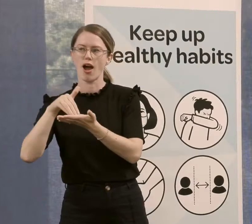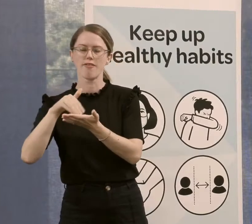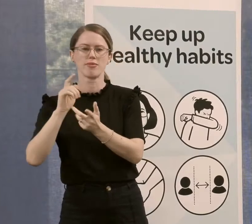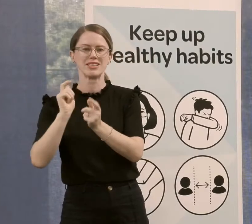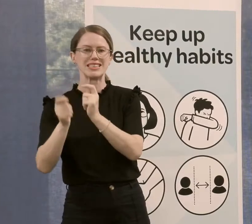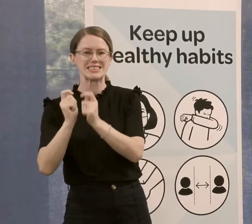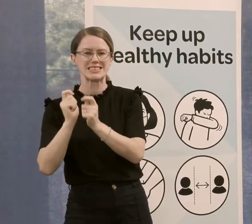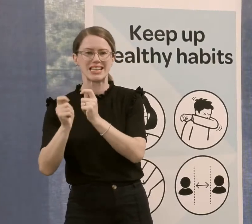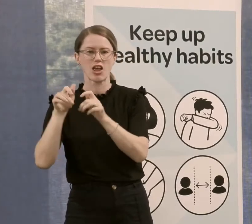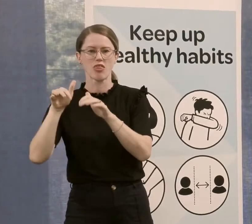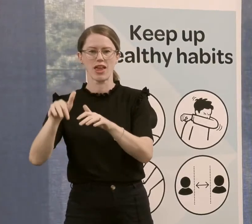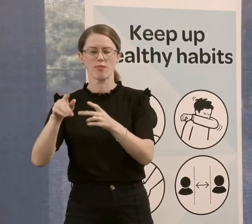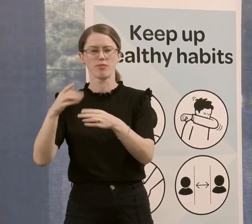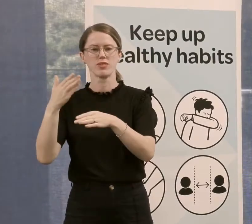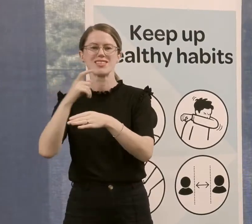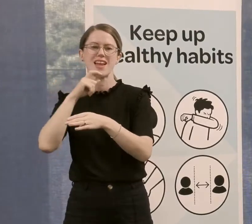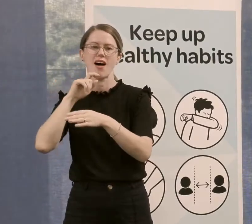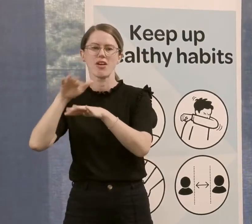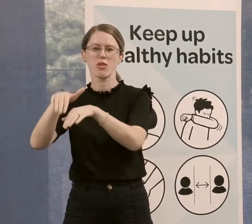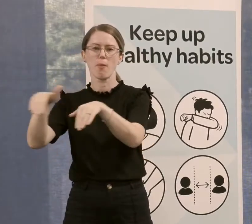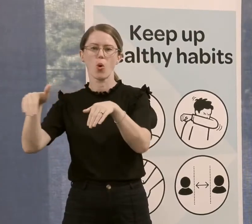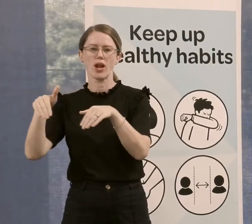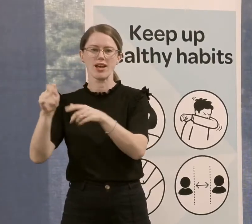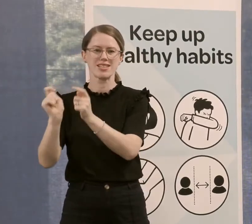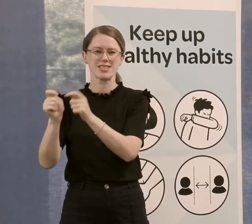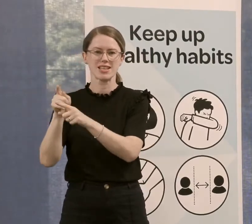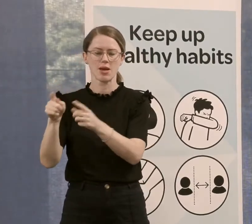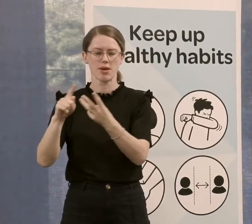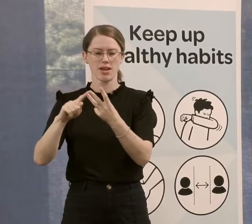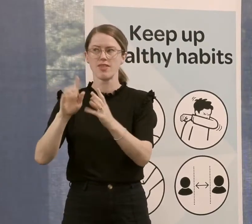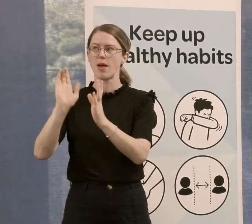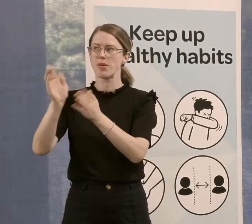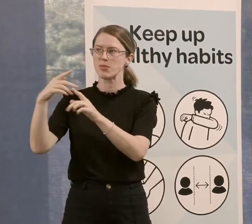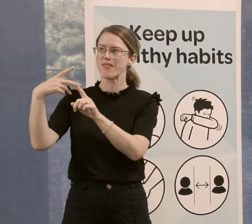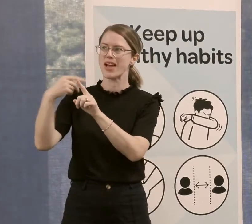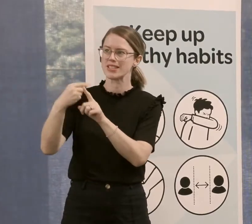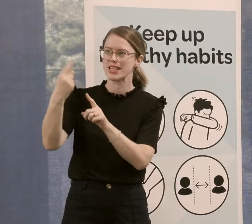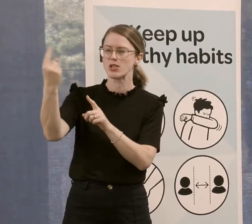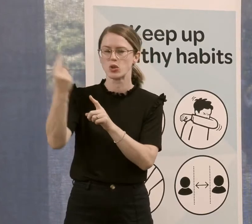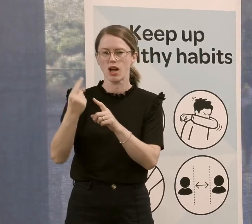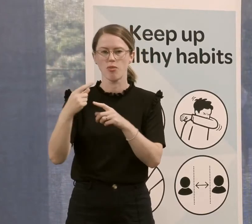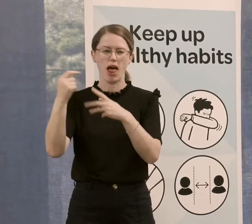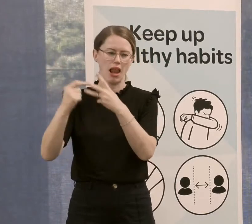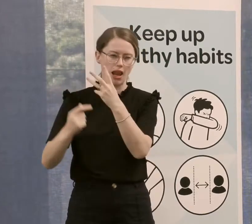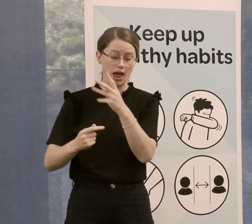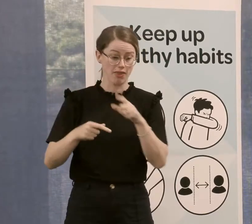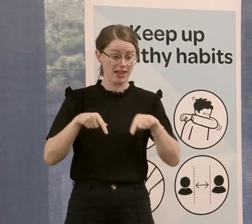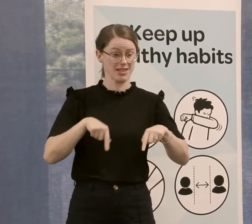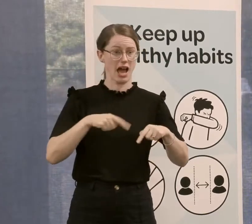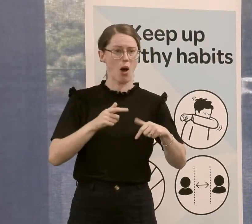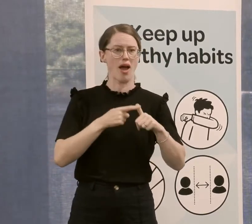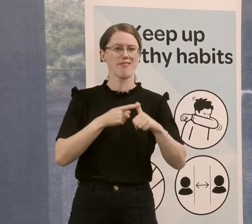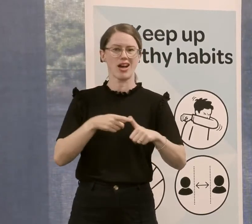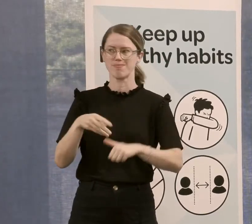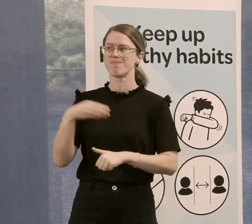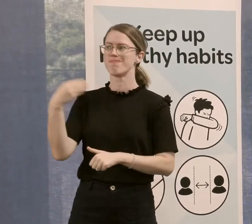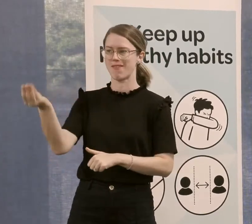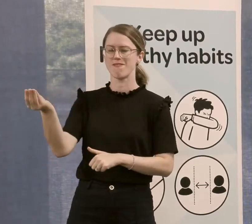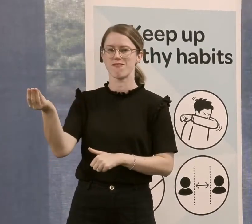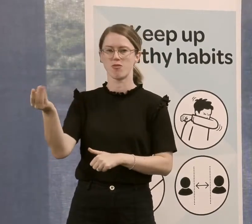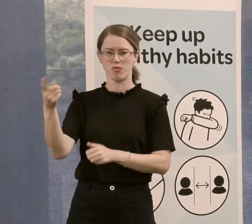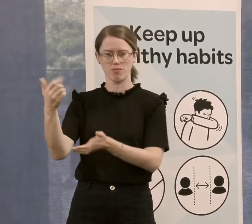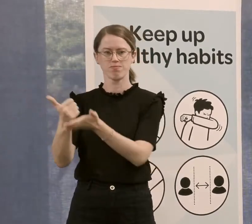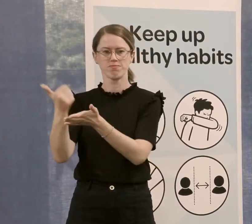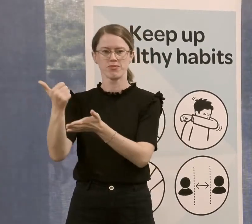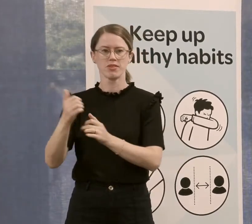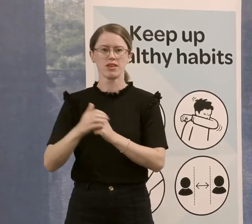of the workforce at the border, vaccination requirements, and so on. So I'm really confident that our advice is still